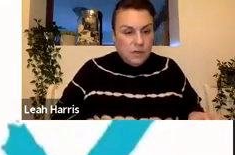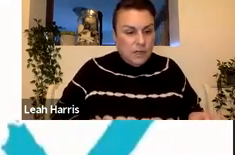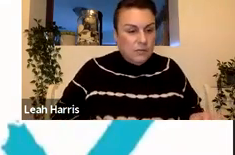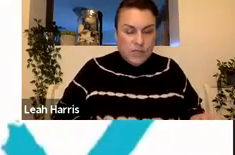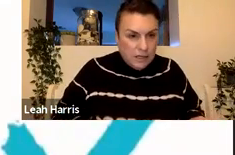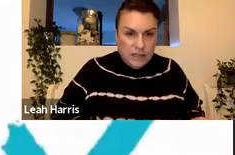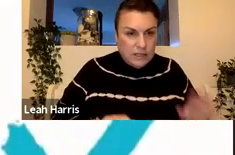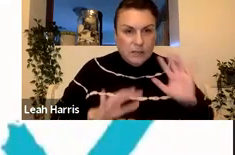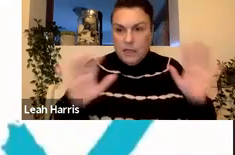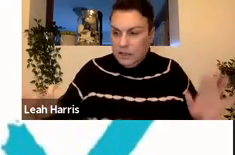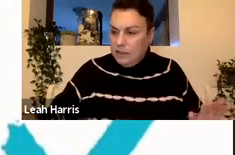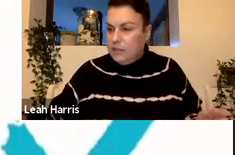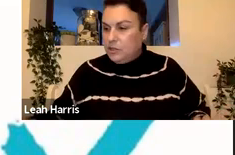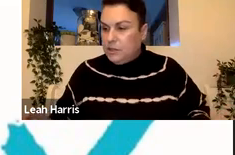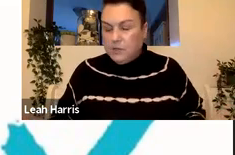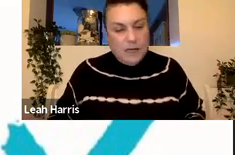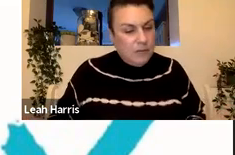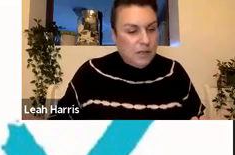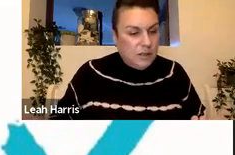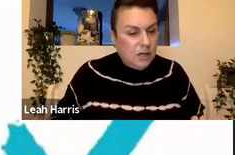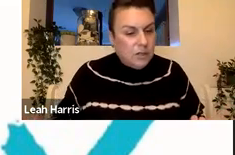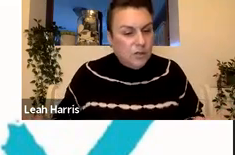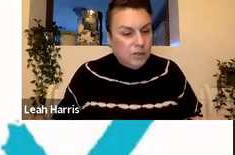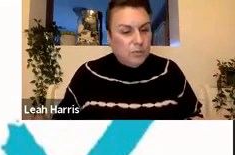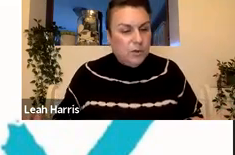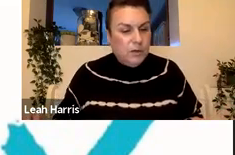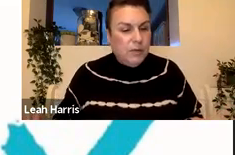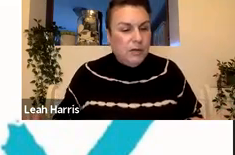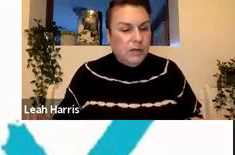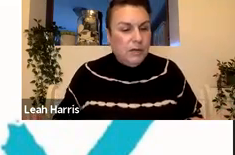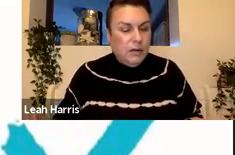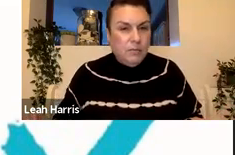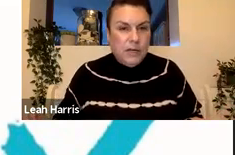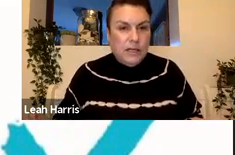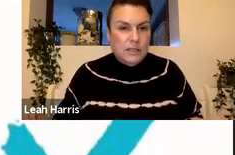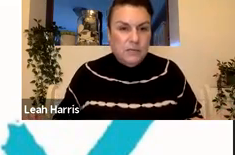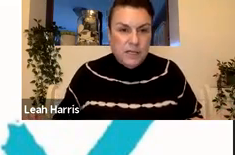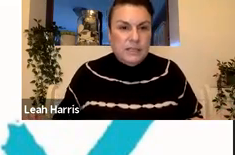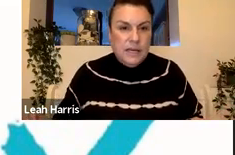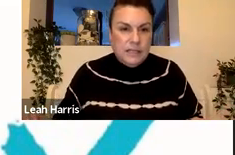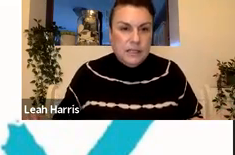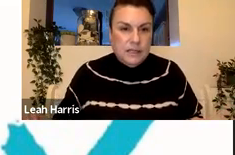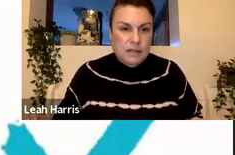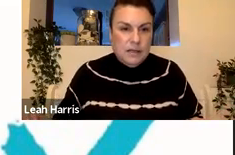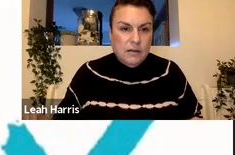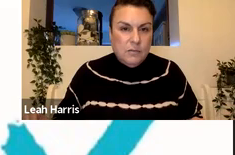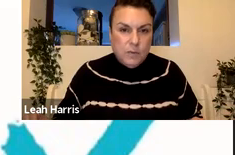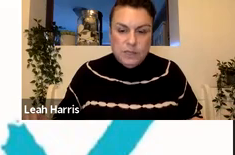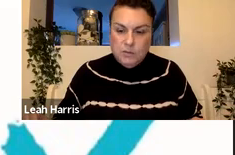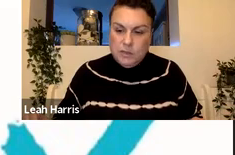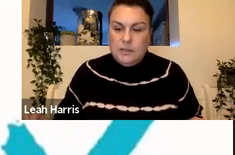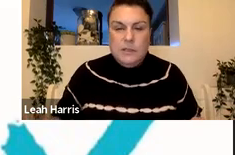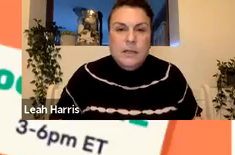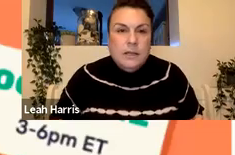full um checklist i'm not going to in the interest of time i'm not going to talk too much more about it um but it's a fantastic um